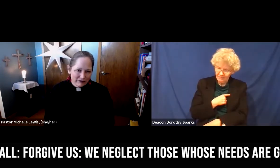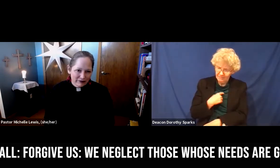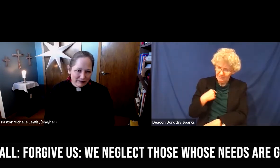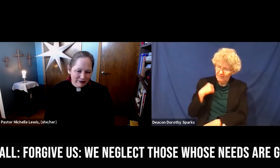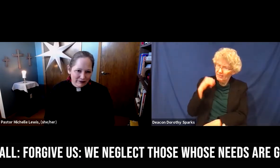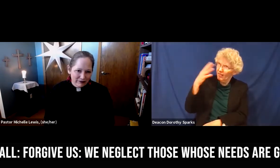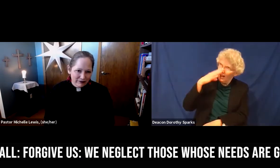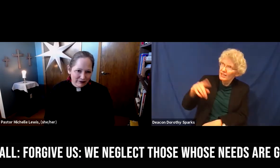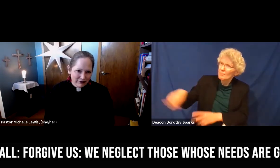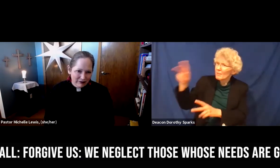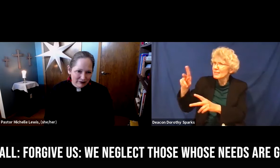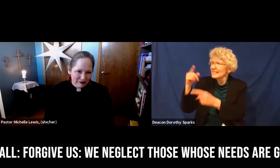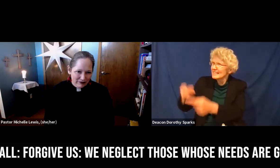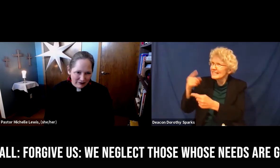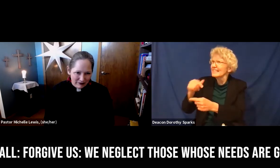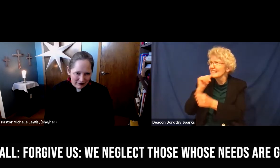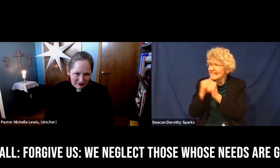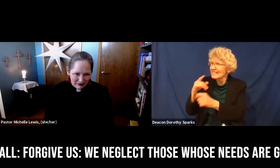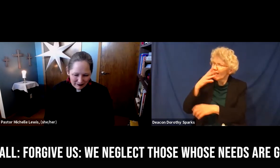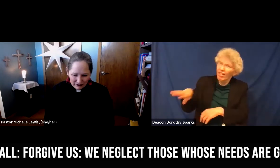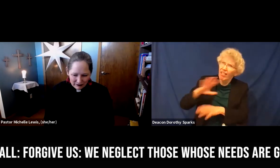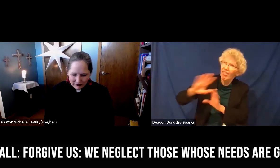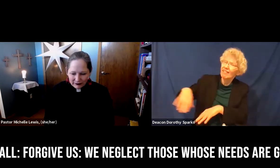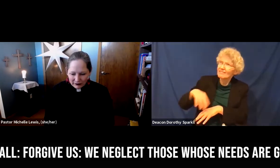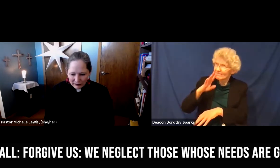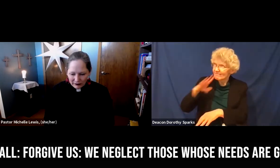Forgive us. We neglect those whose needs are great.